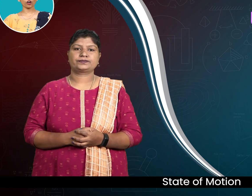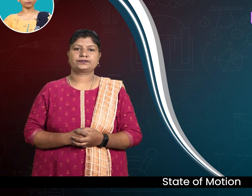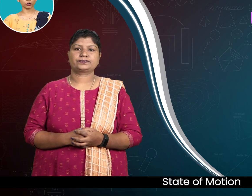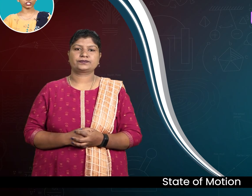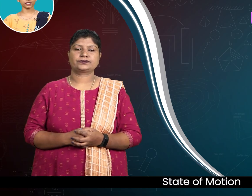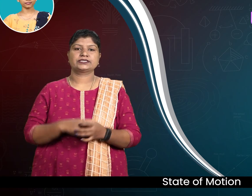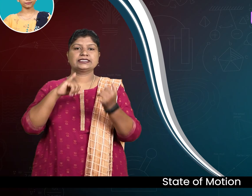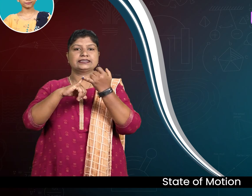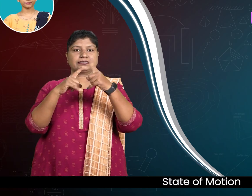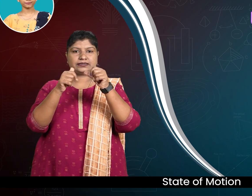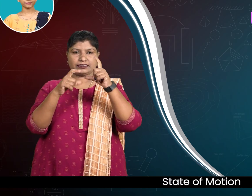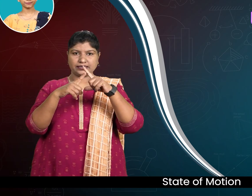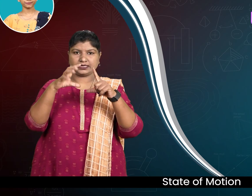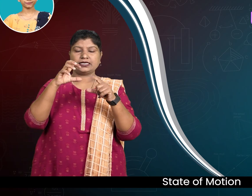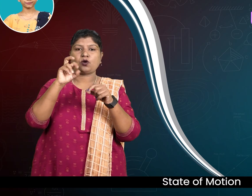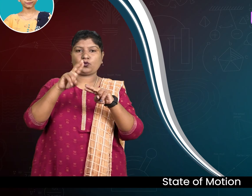state of motion,